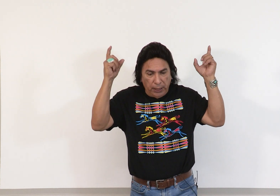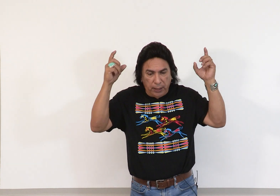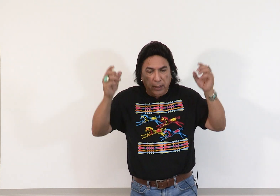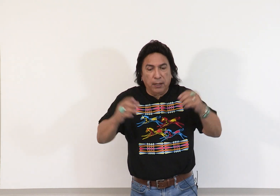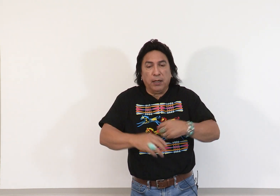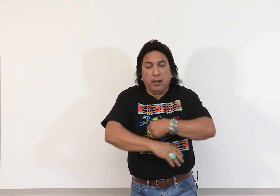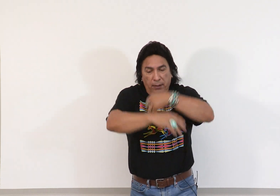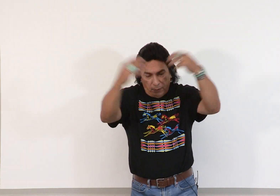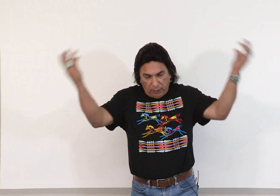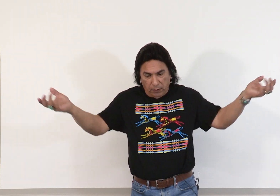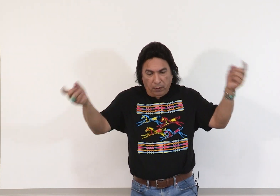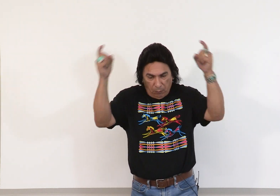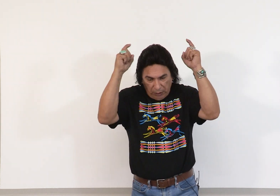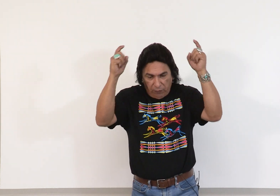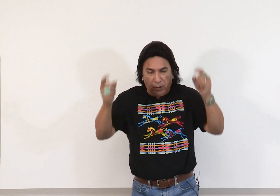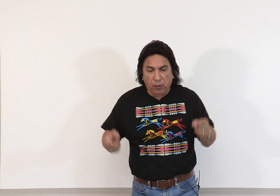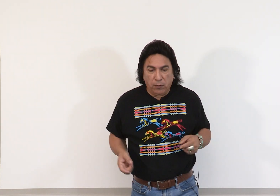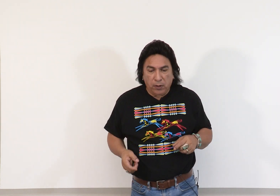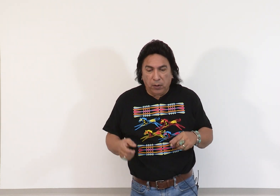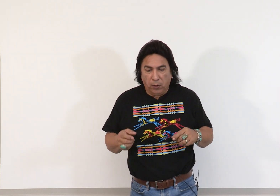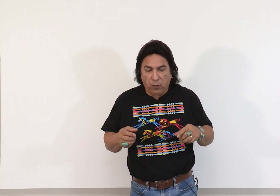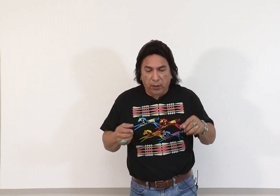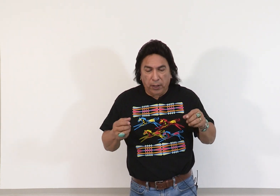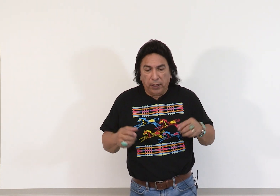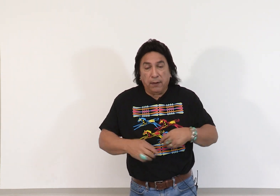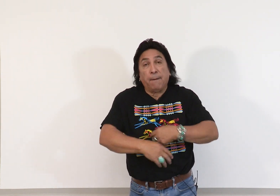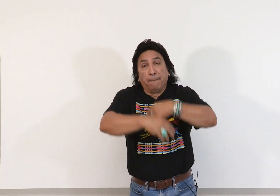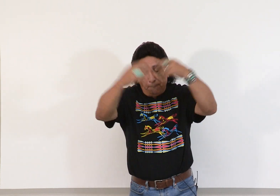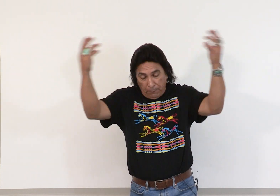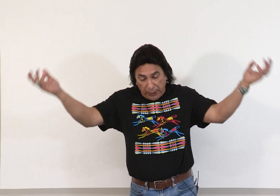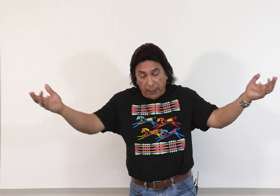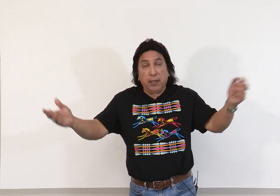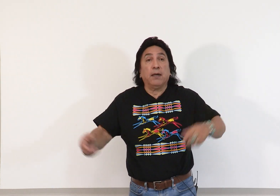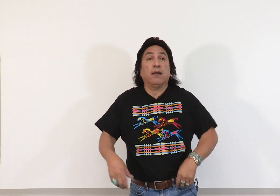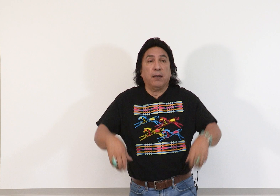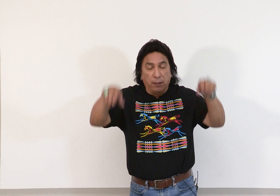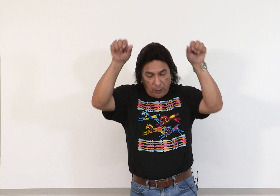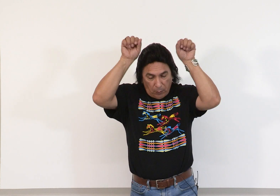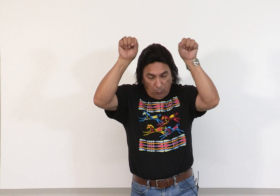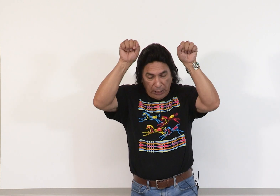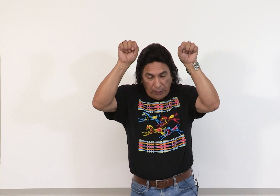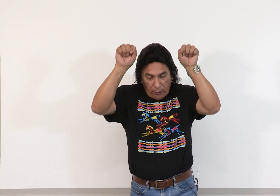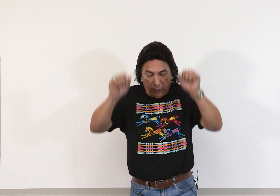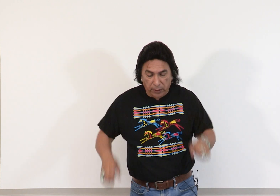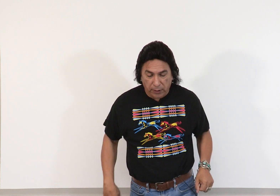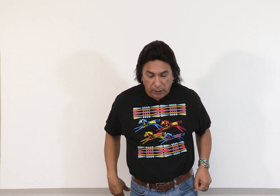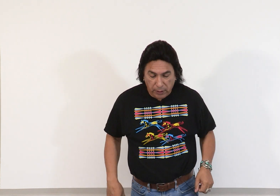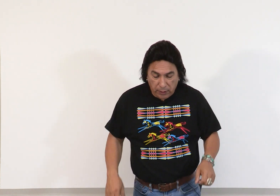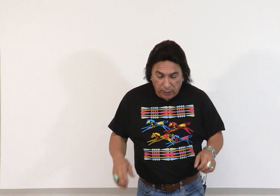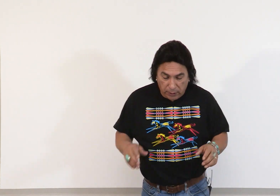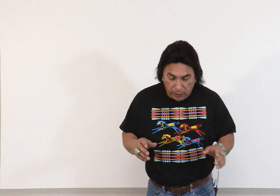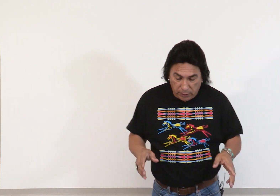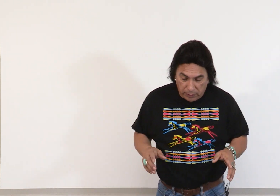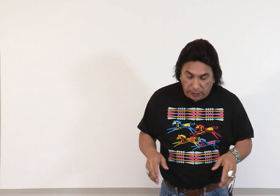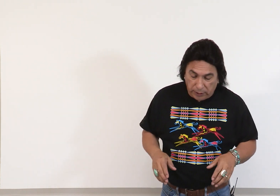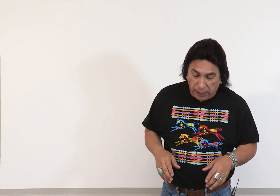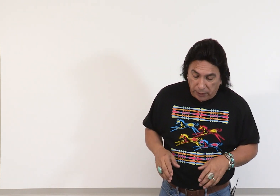big buffalo or a big bear, like that.